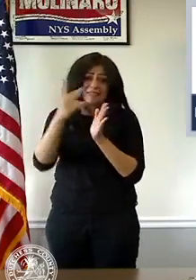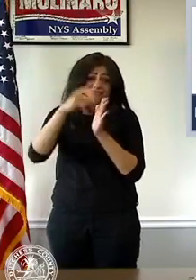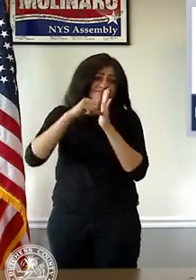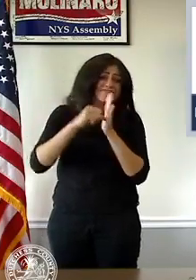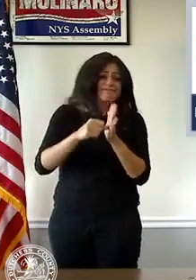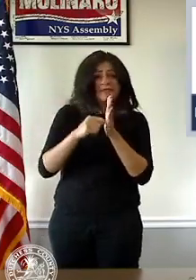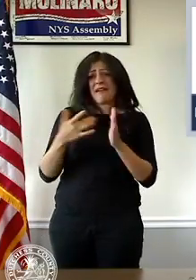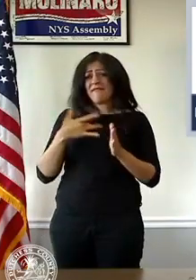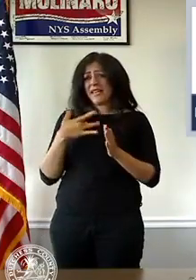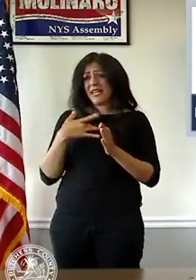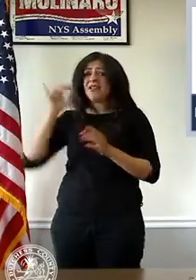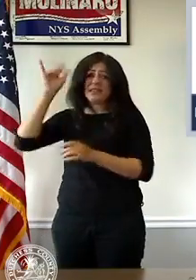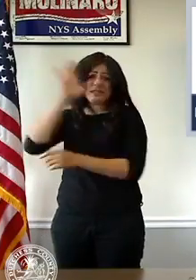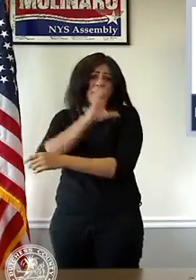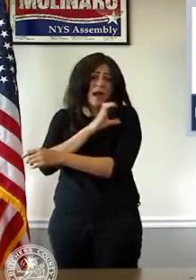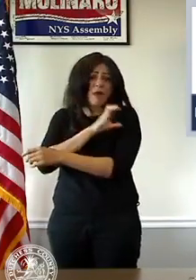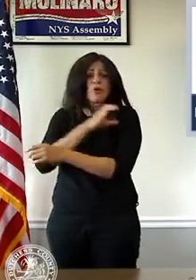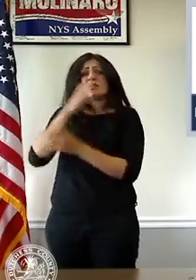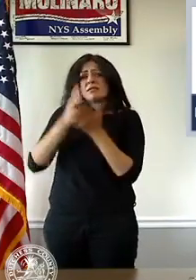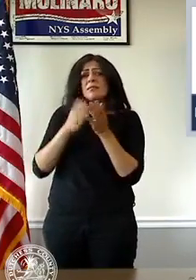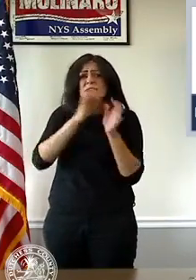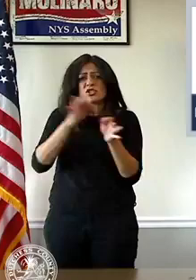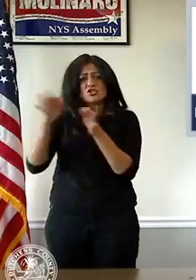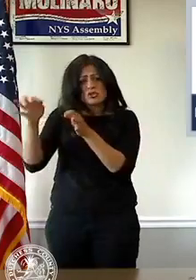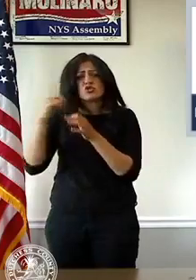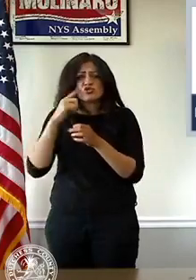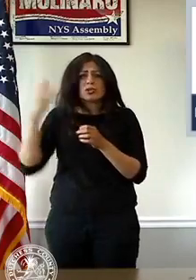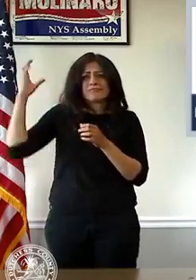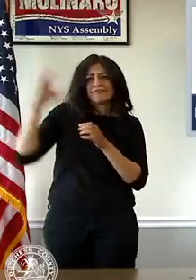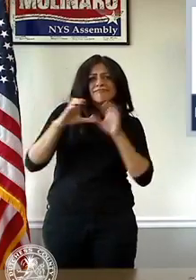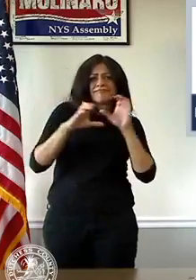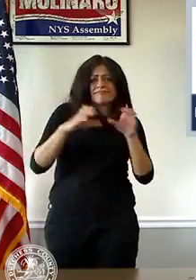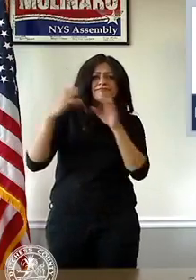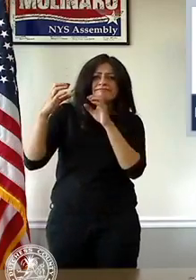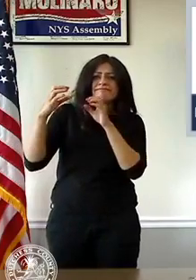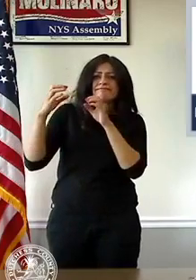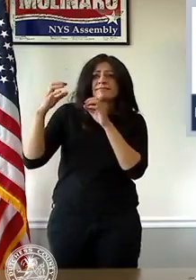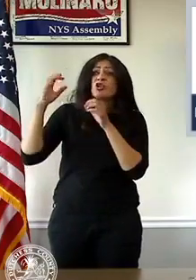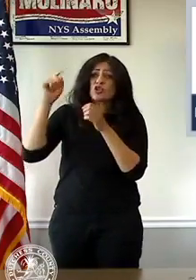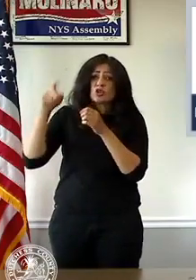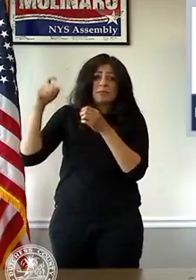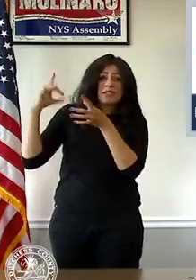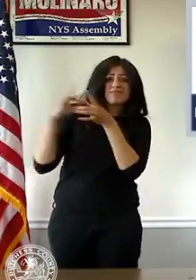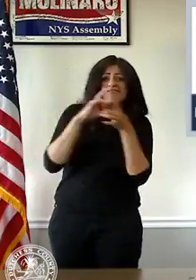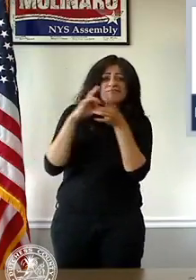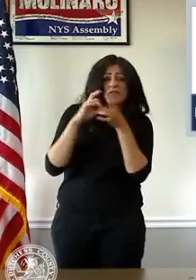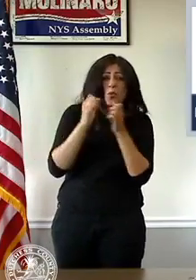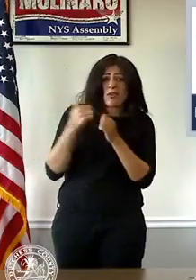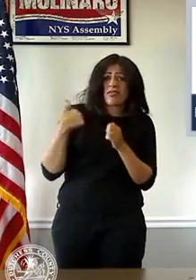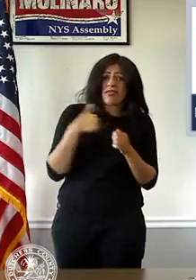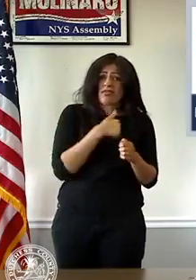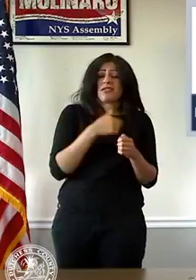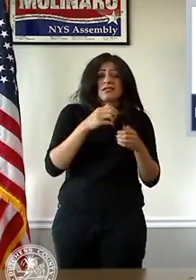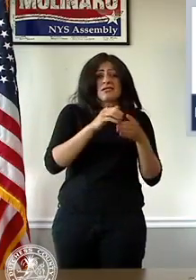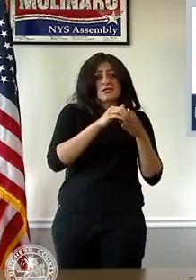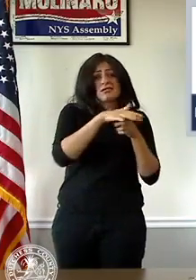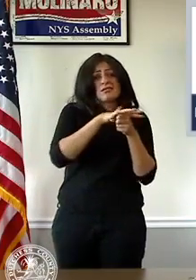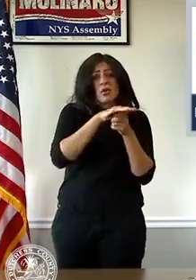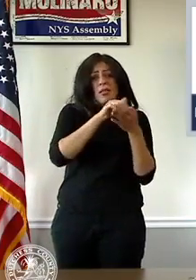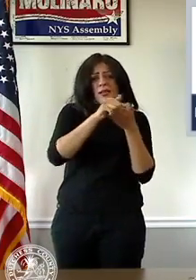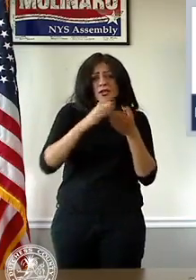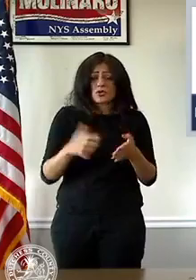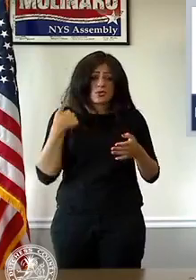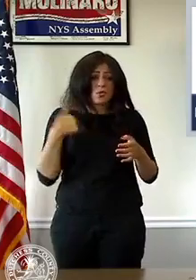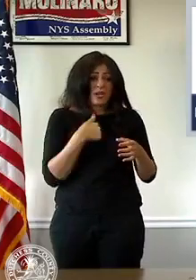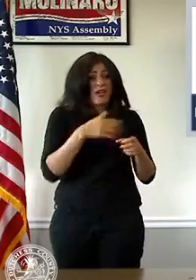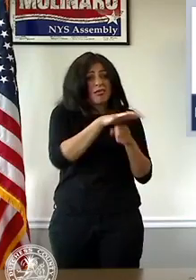do think that those decisions ought to be made in consultation with local leaders. We do it every day with our municipal leaders.